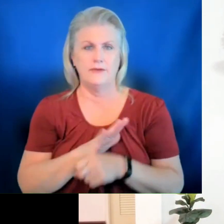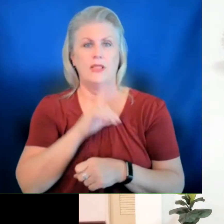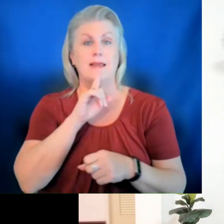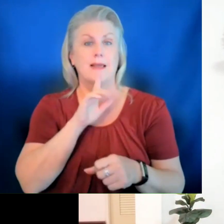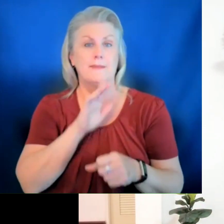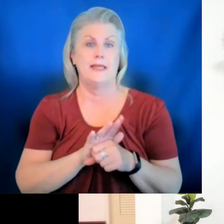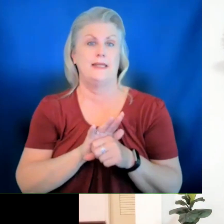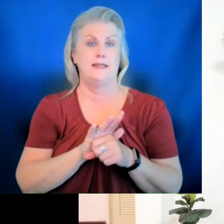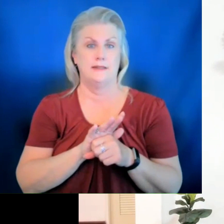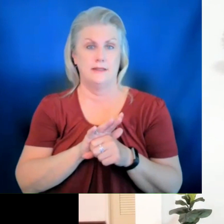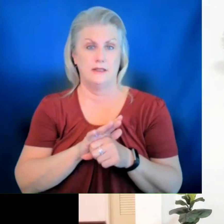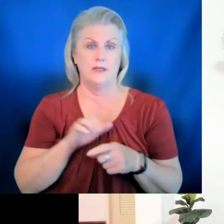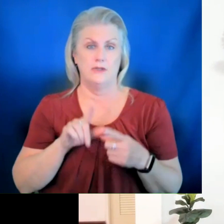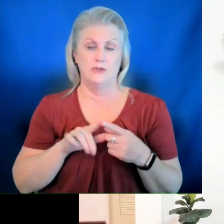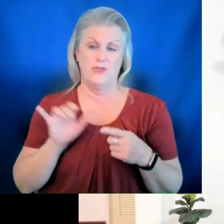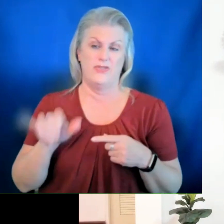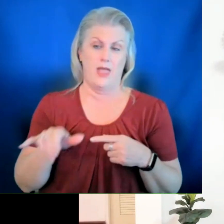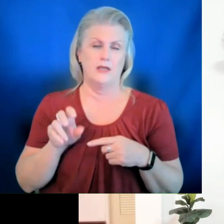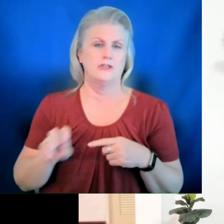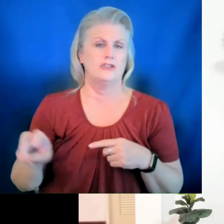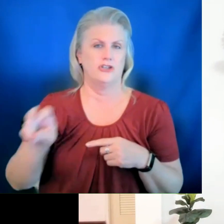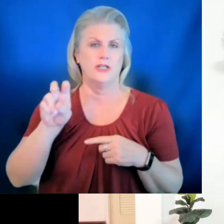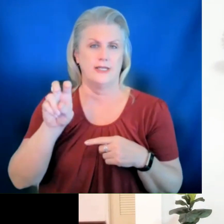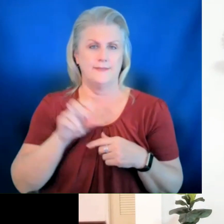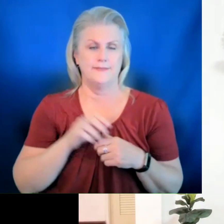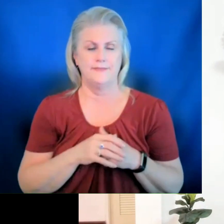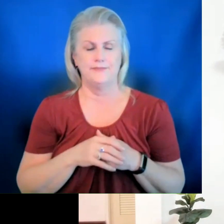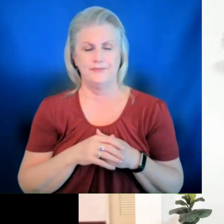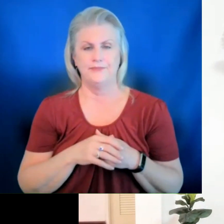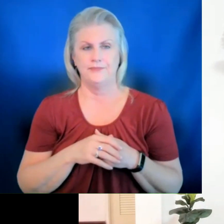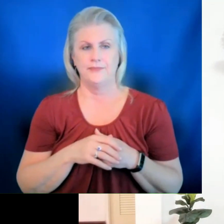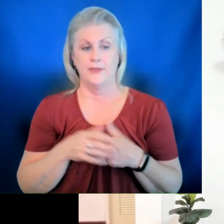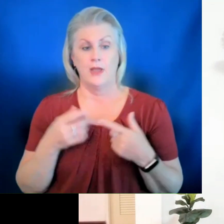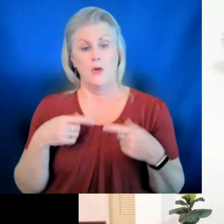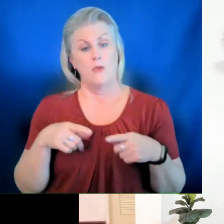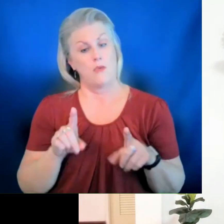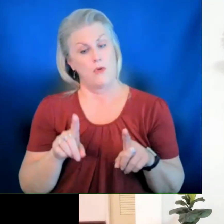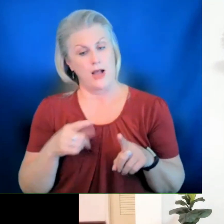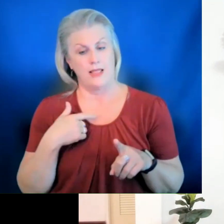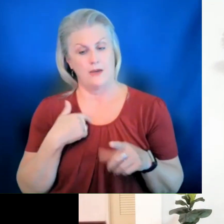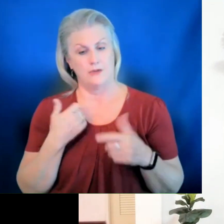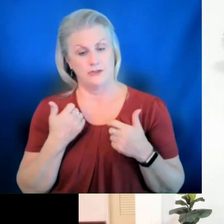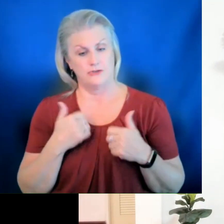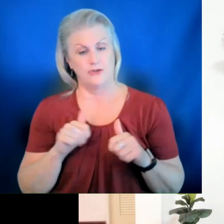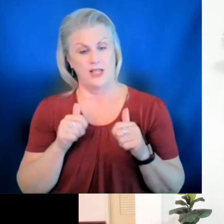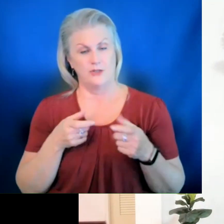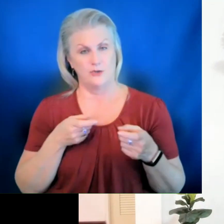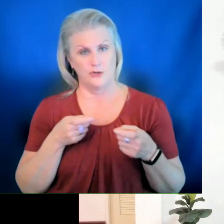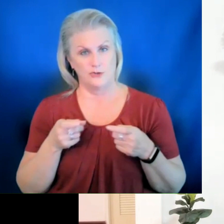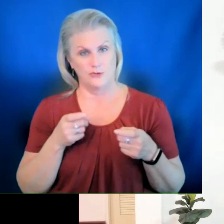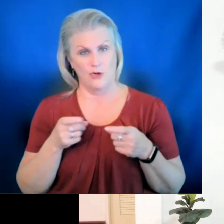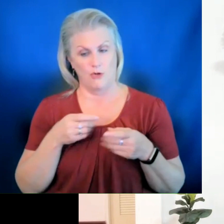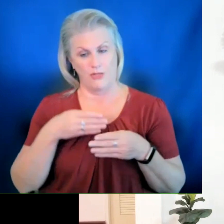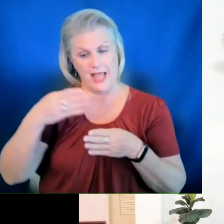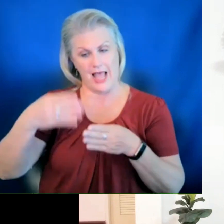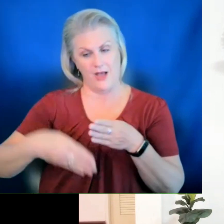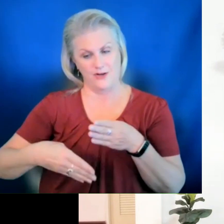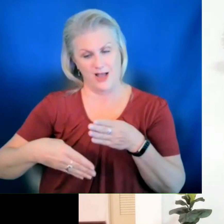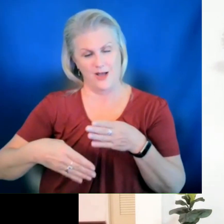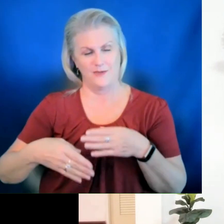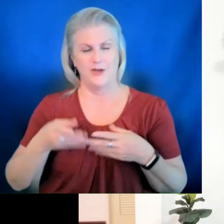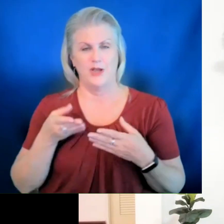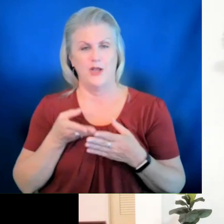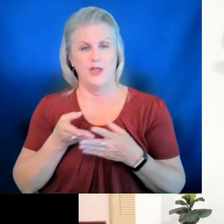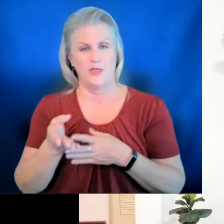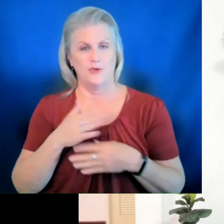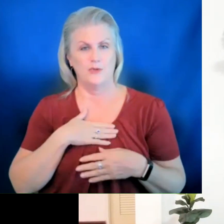be fully committed to that journey. And while I was trying to